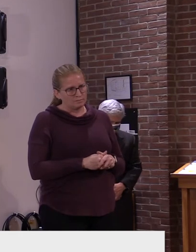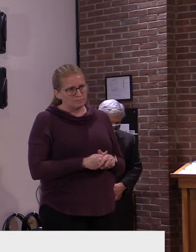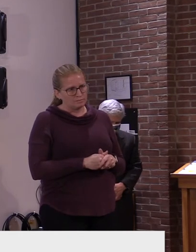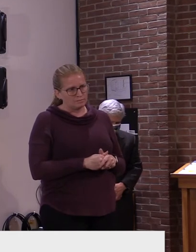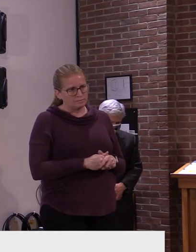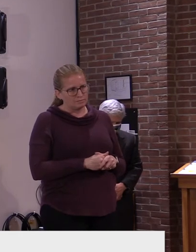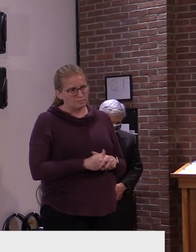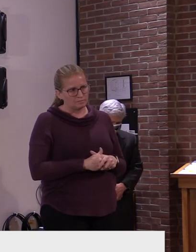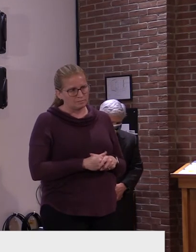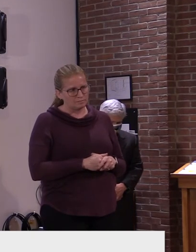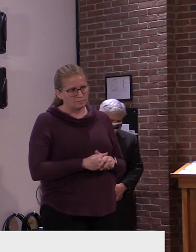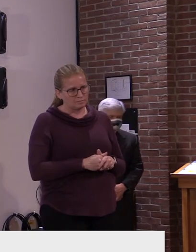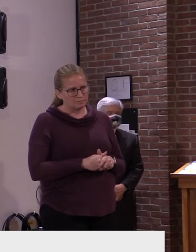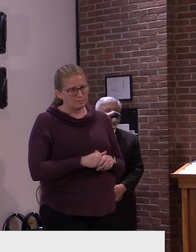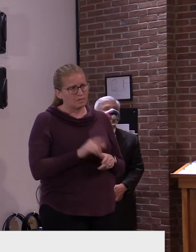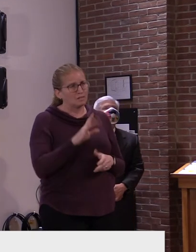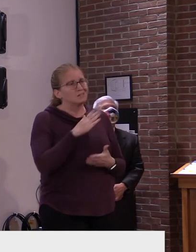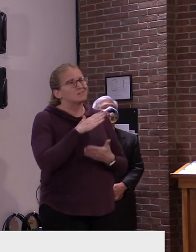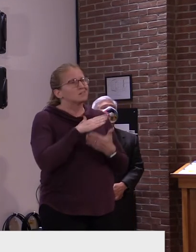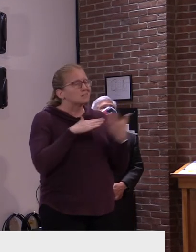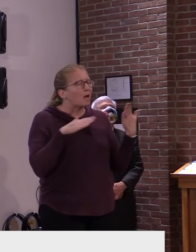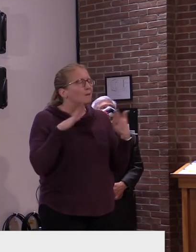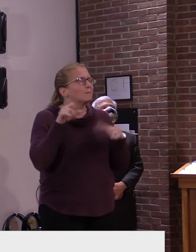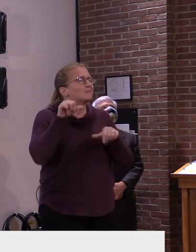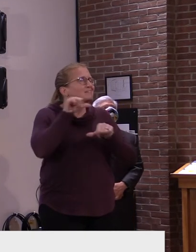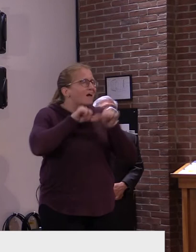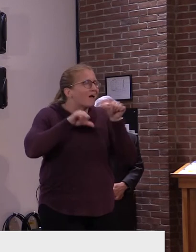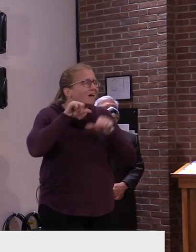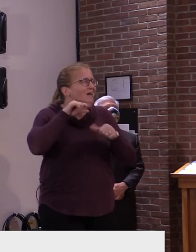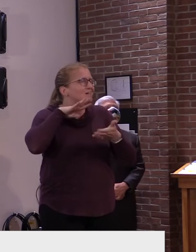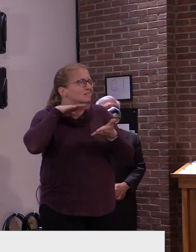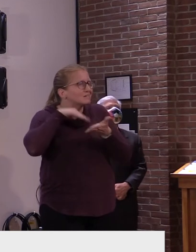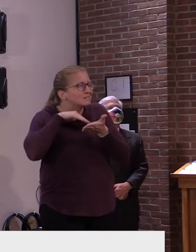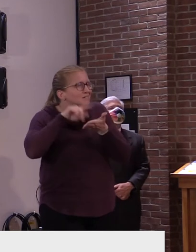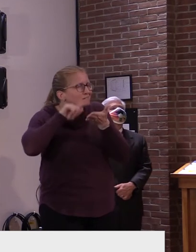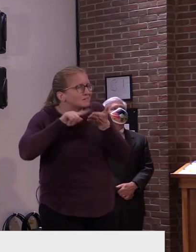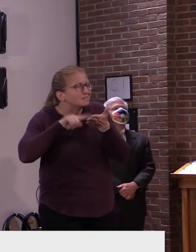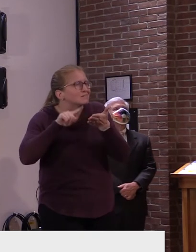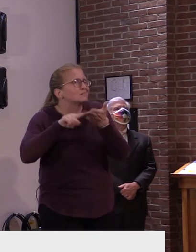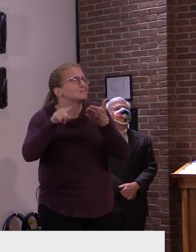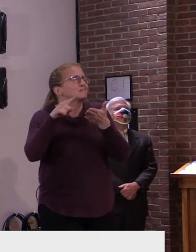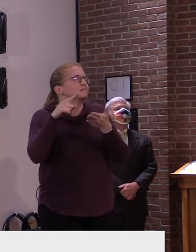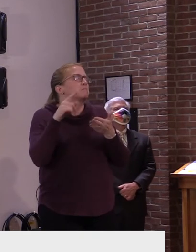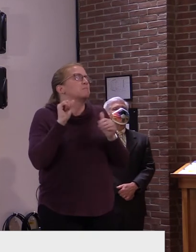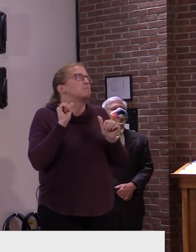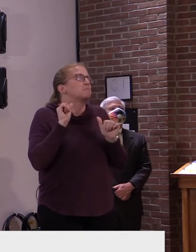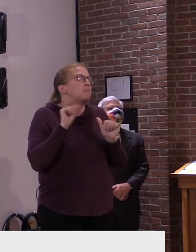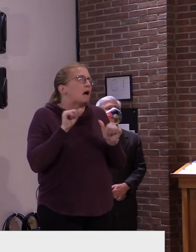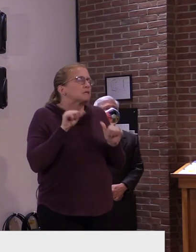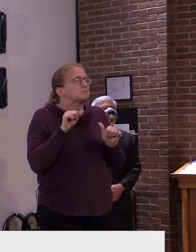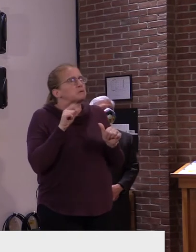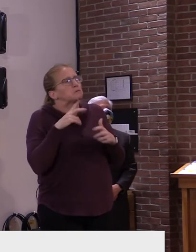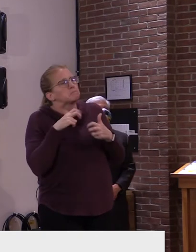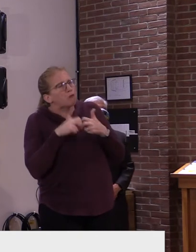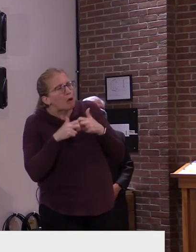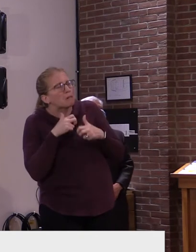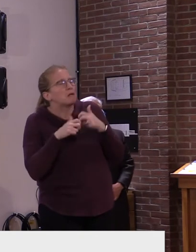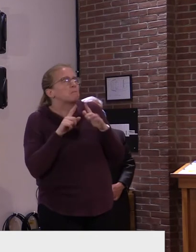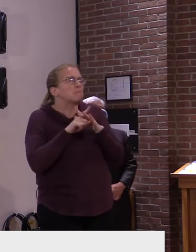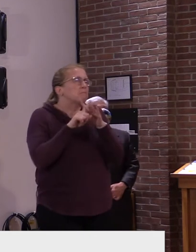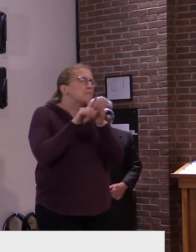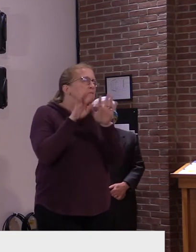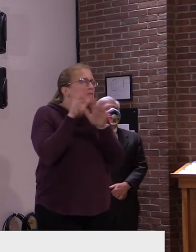studies namely the question of possible oxygen deprivation for masking for older